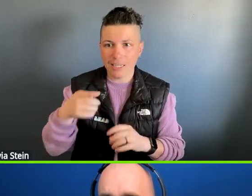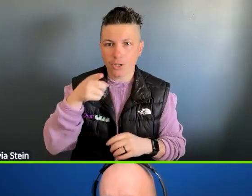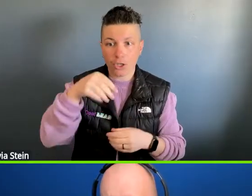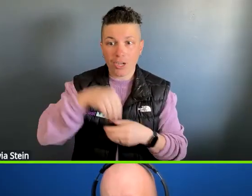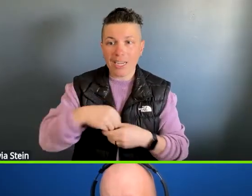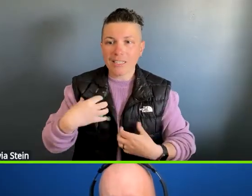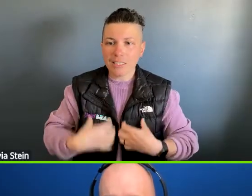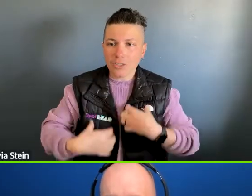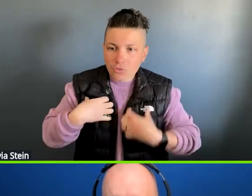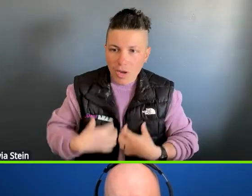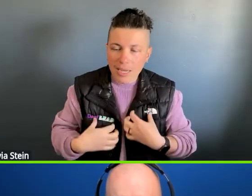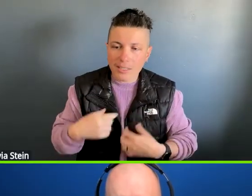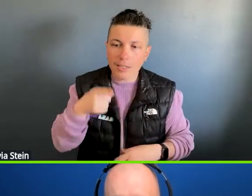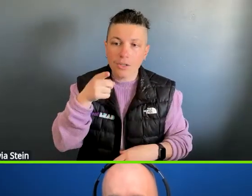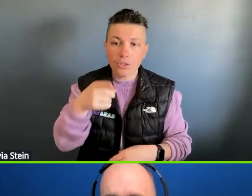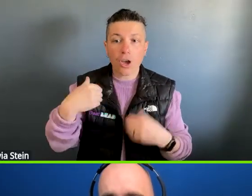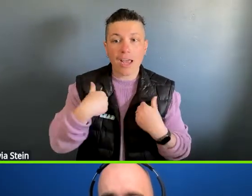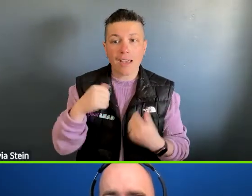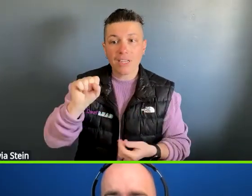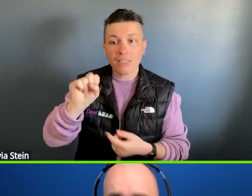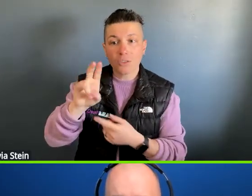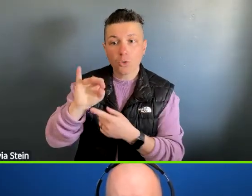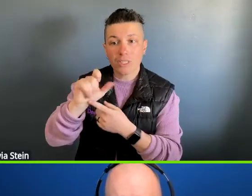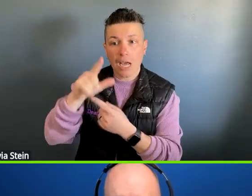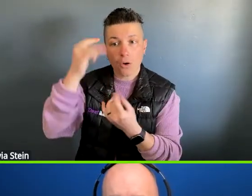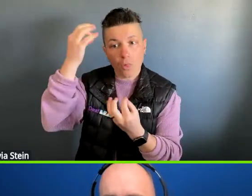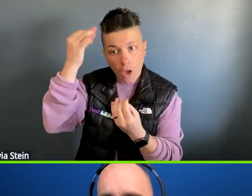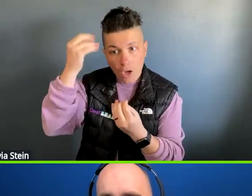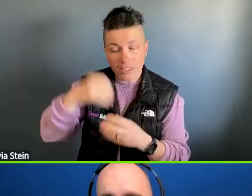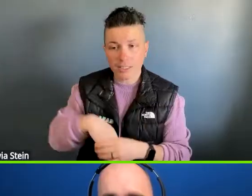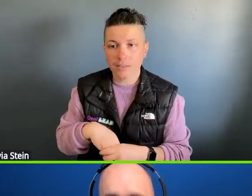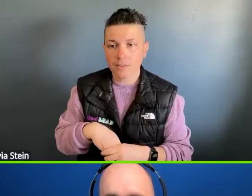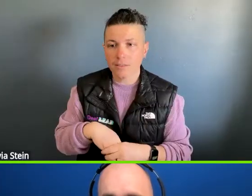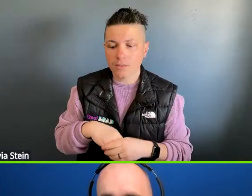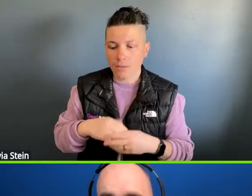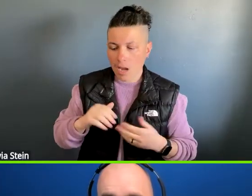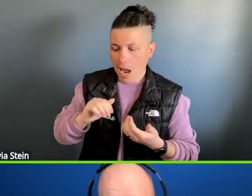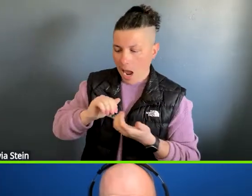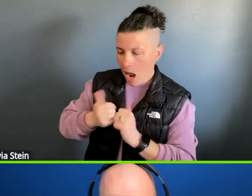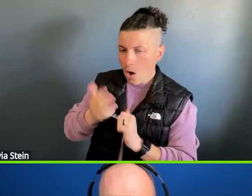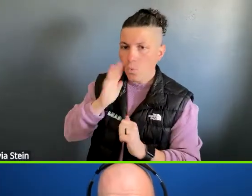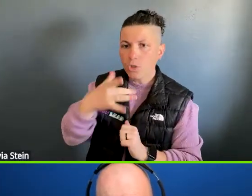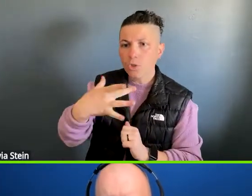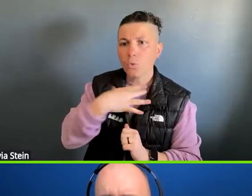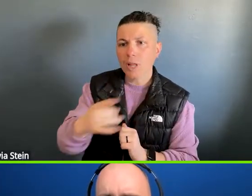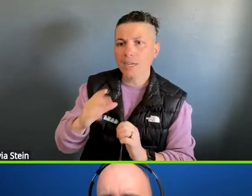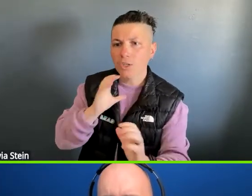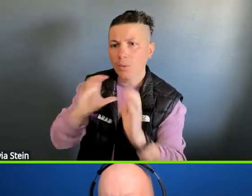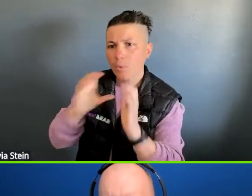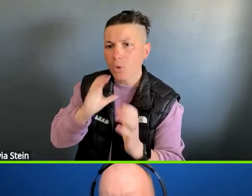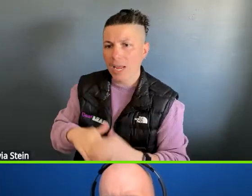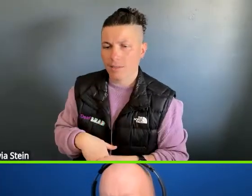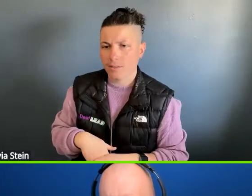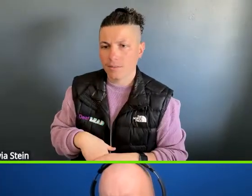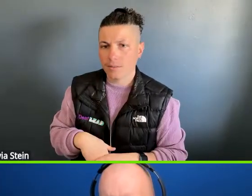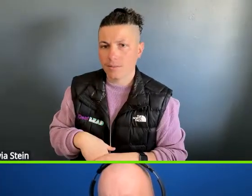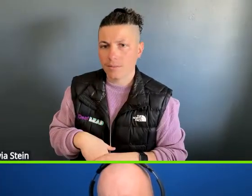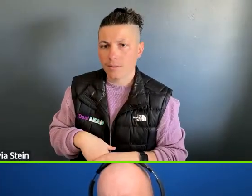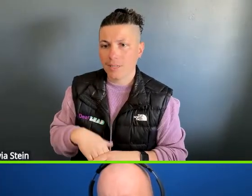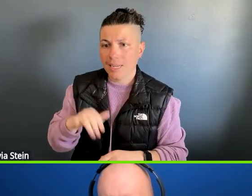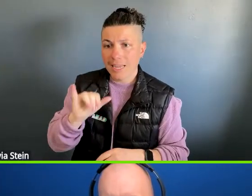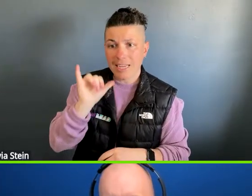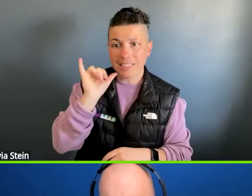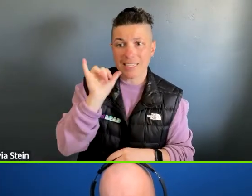If you're in a moment of crisis, in a moment of distress, and you're having thoughts of suicide, how would you like